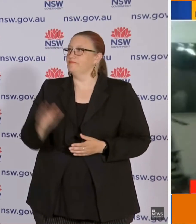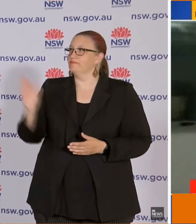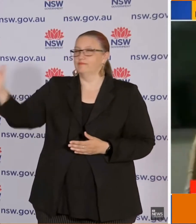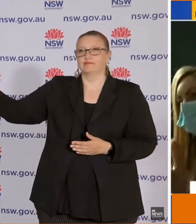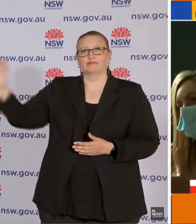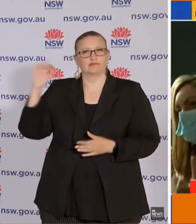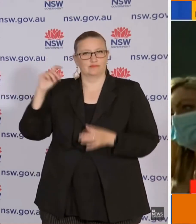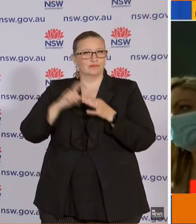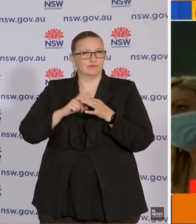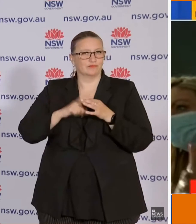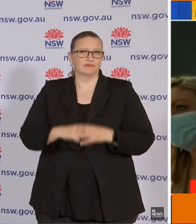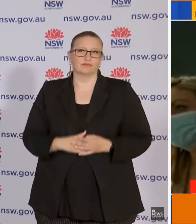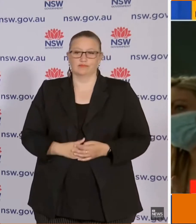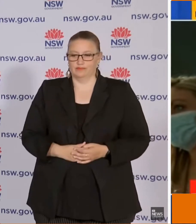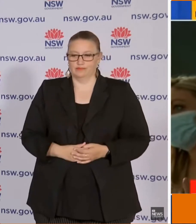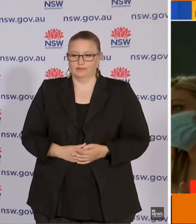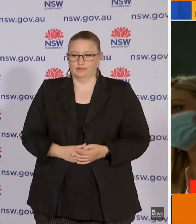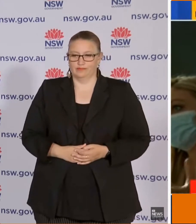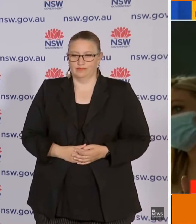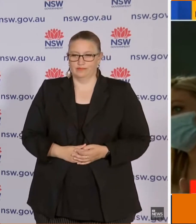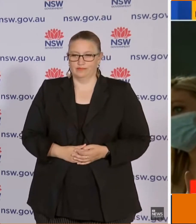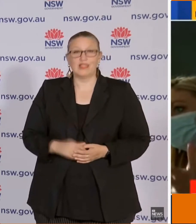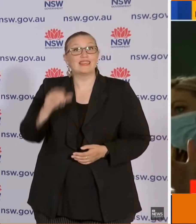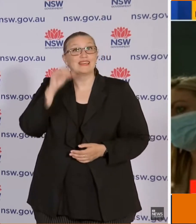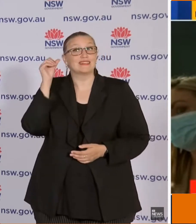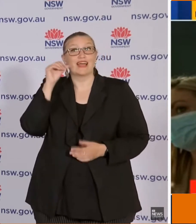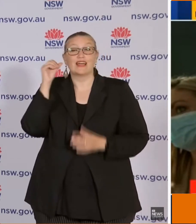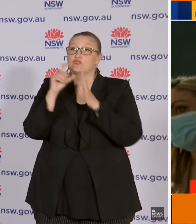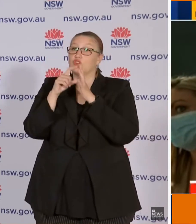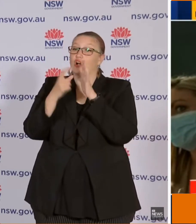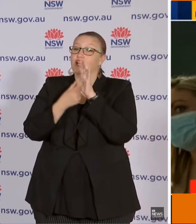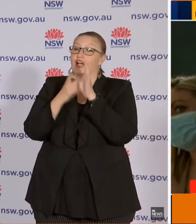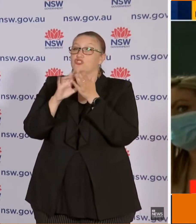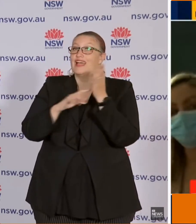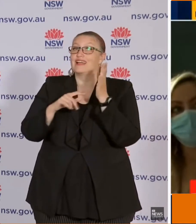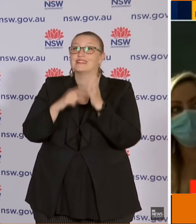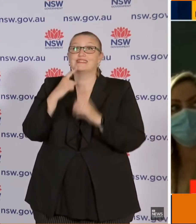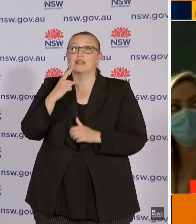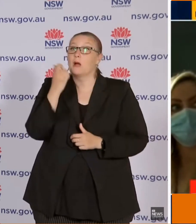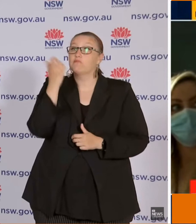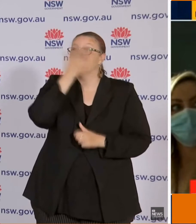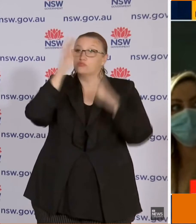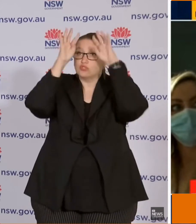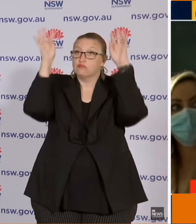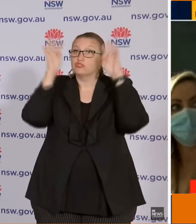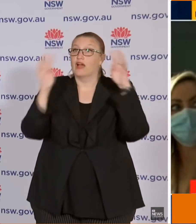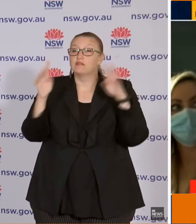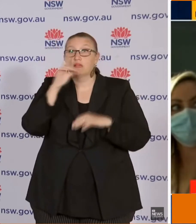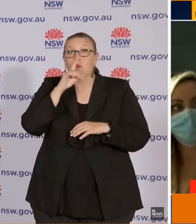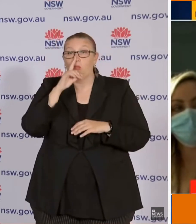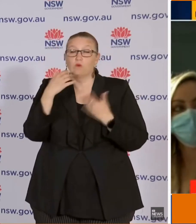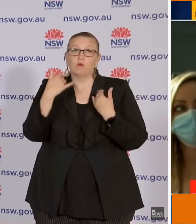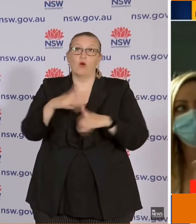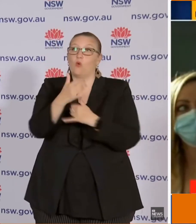Premier, yesterday Dr. Chan said that COVID is affecting Indigenous communities disproportionately. Are you